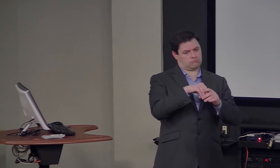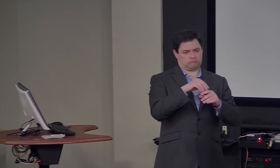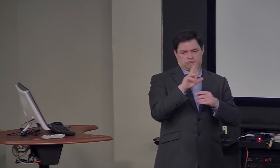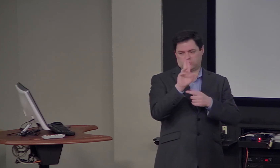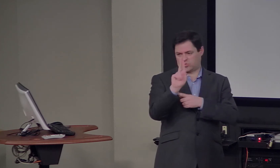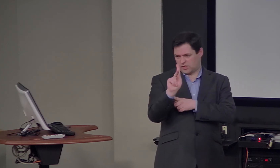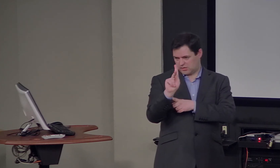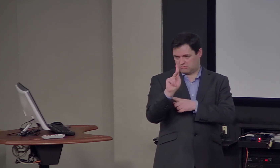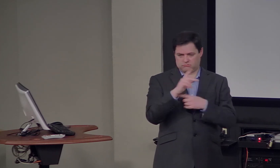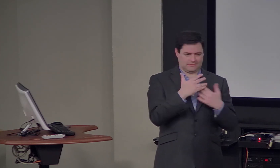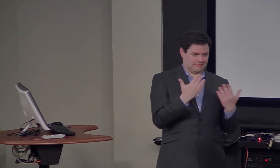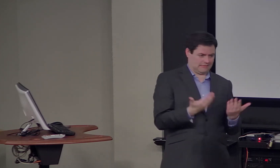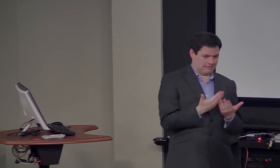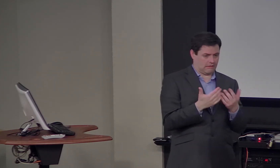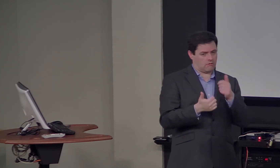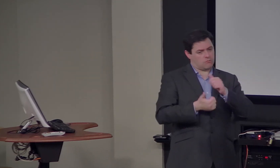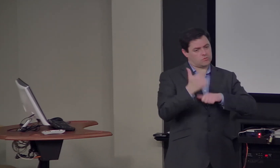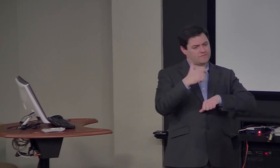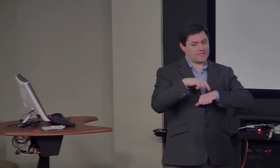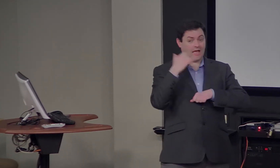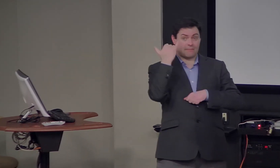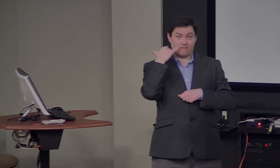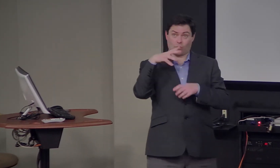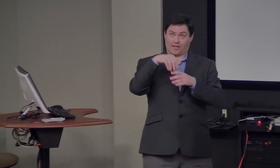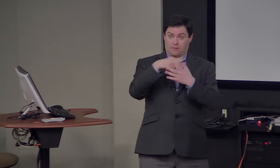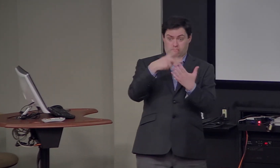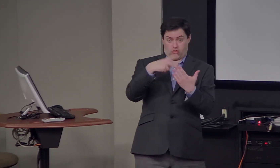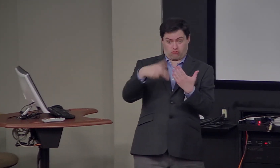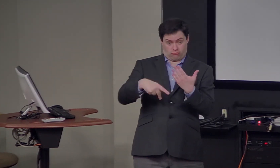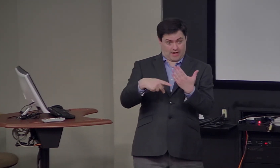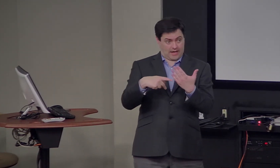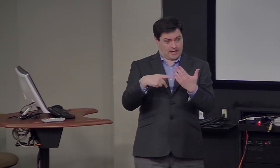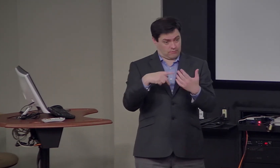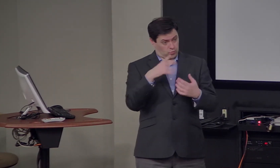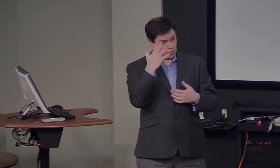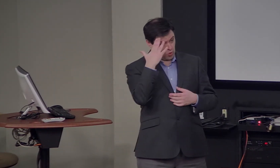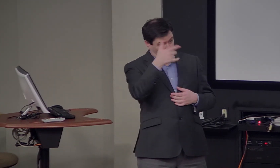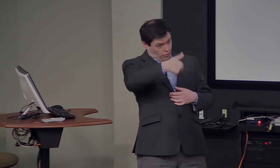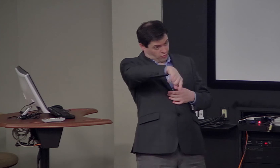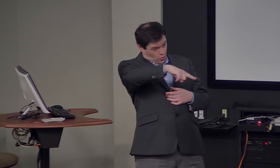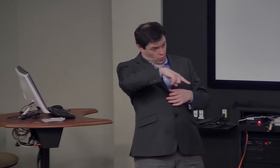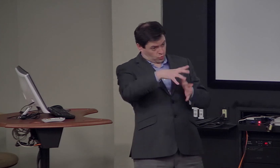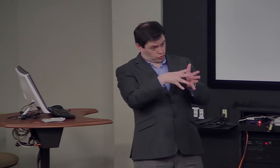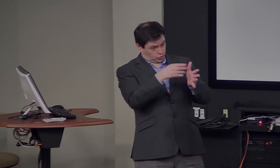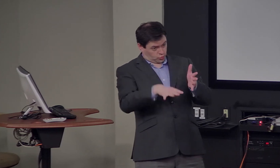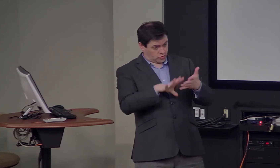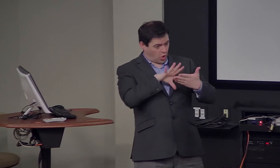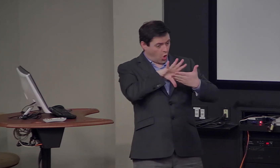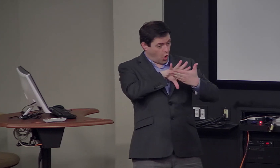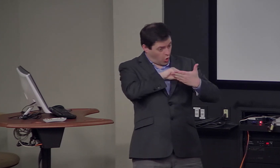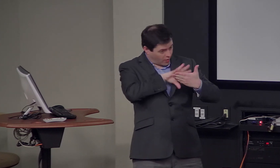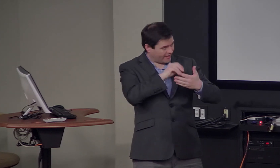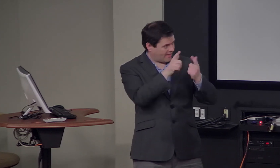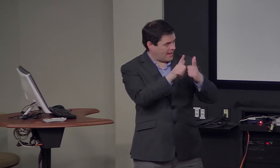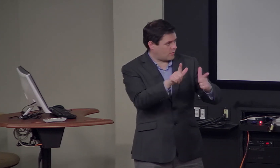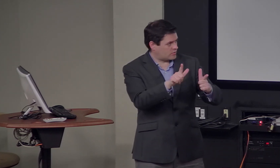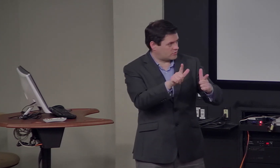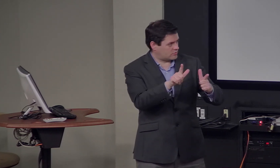my own experience, I taught in the UK as well as here in the States, and if students come into the program,